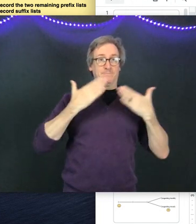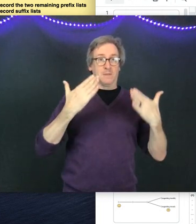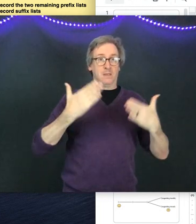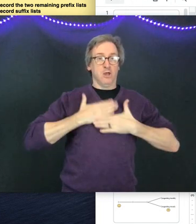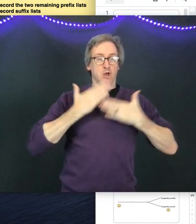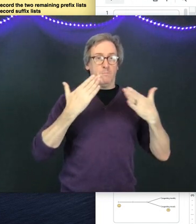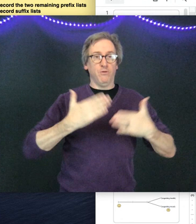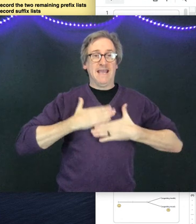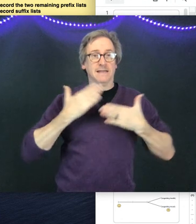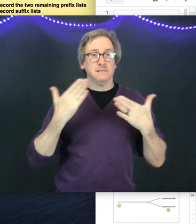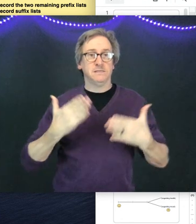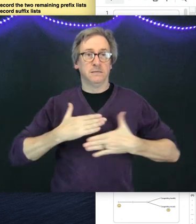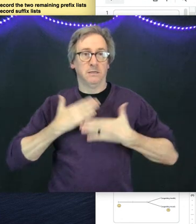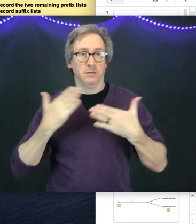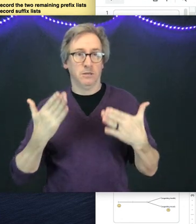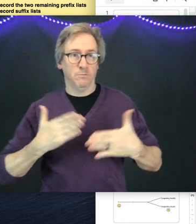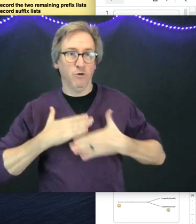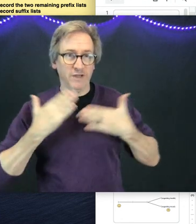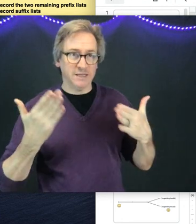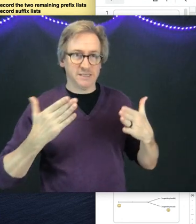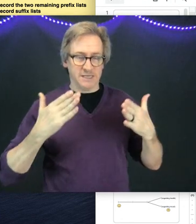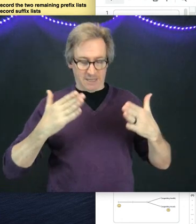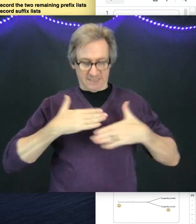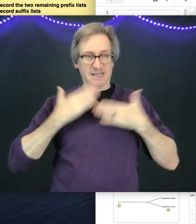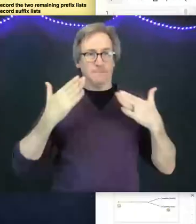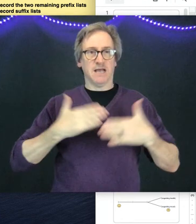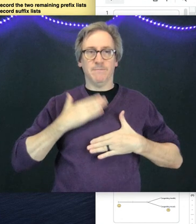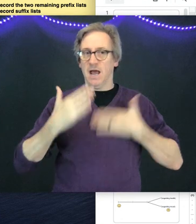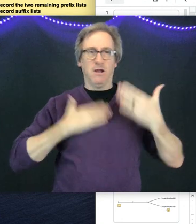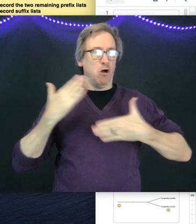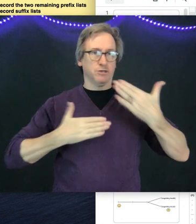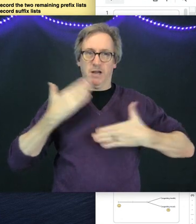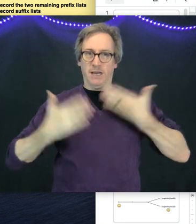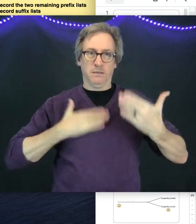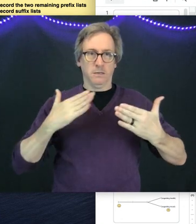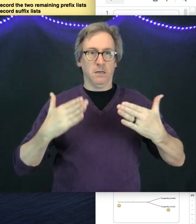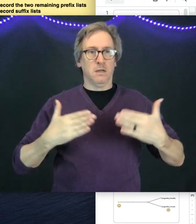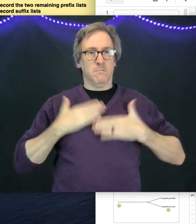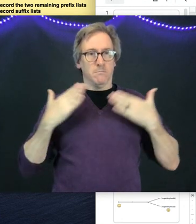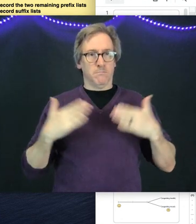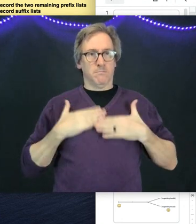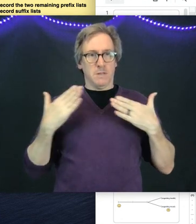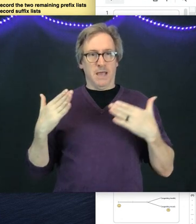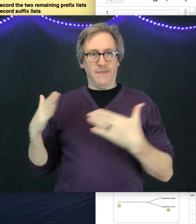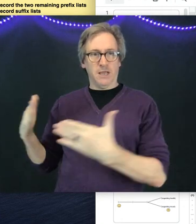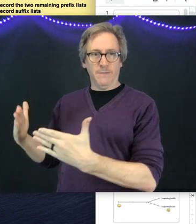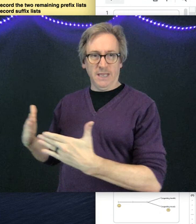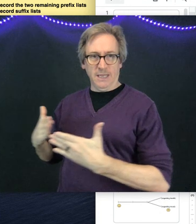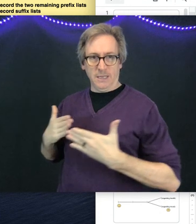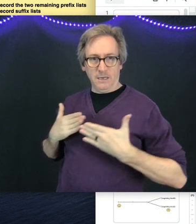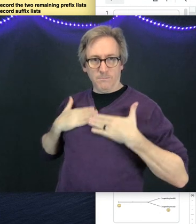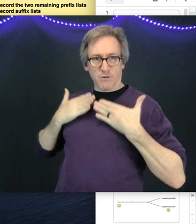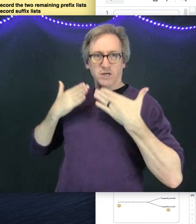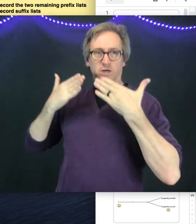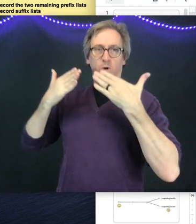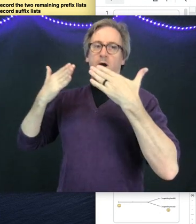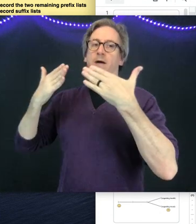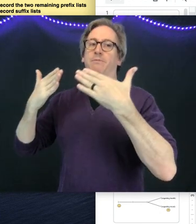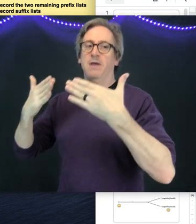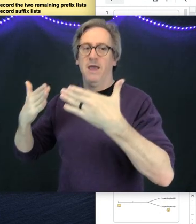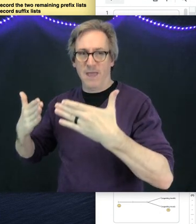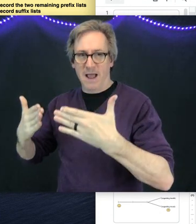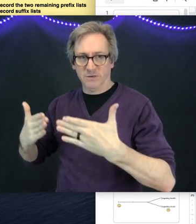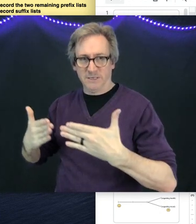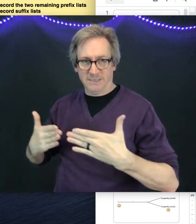Happy. Both hands moving in this at the same time, not alternating. And they come in, brush, go